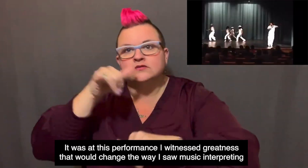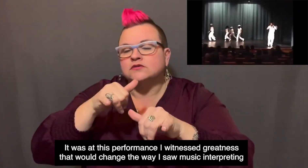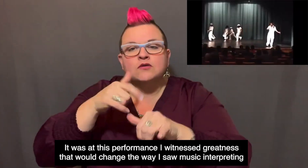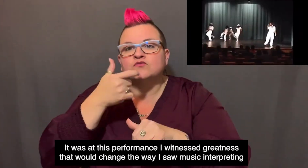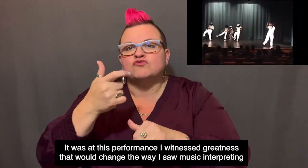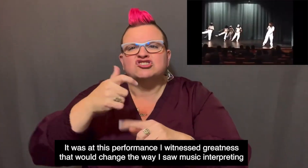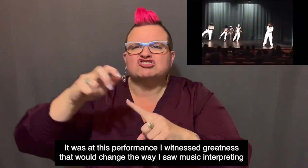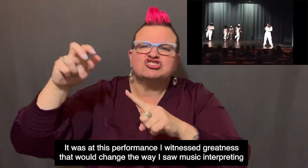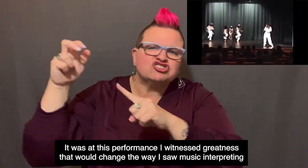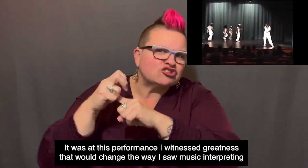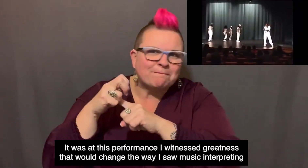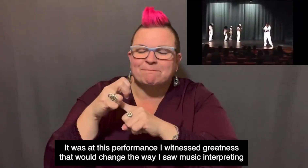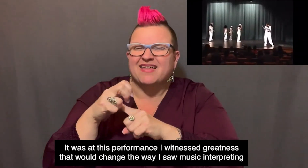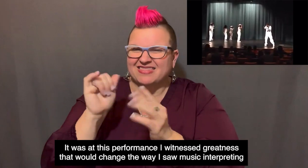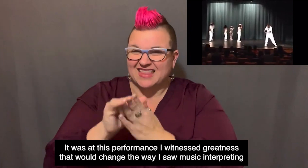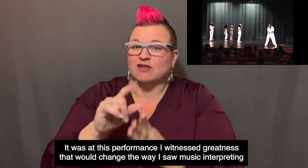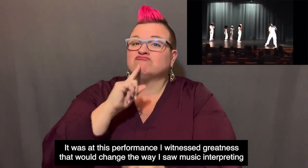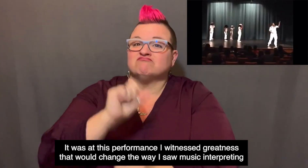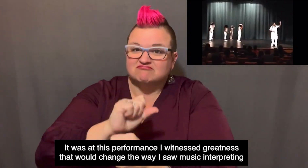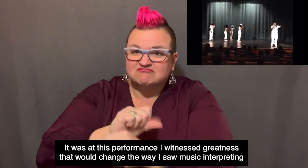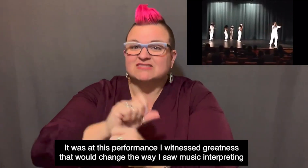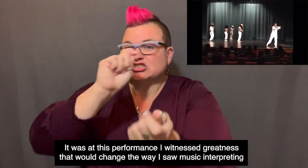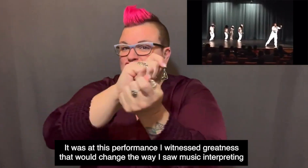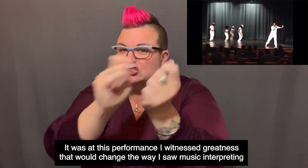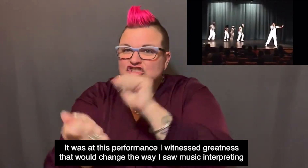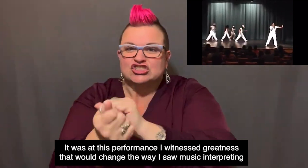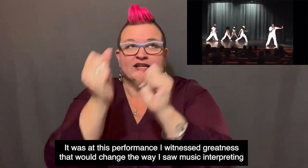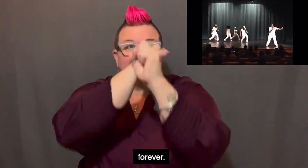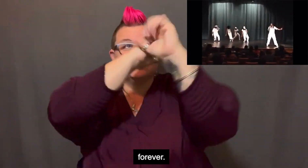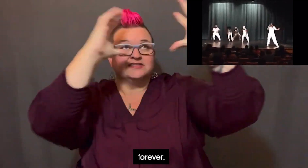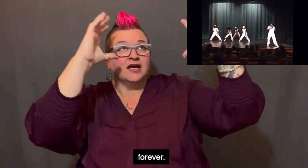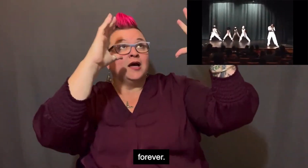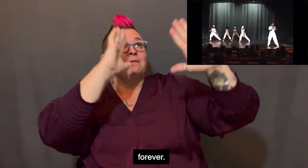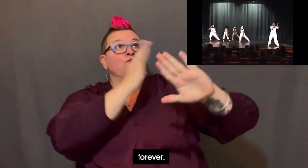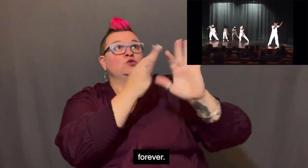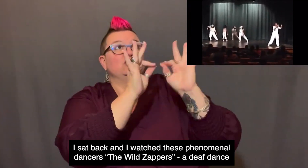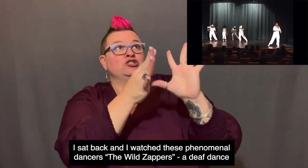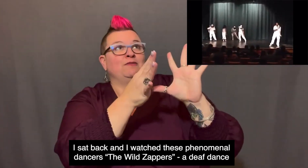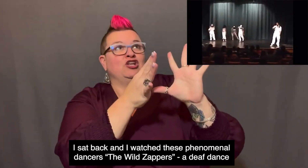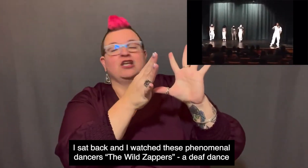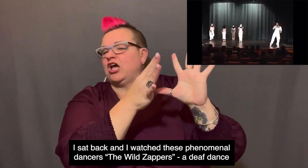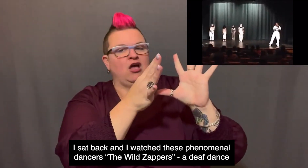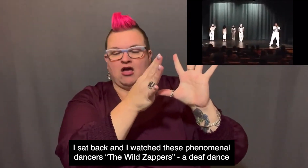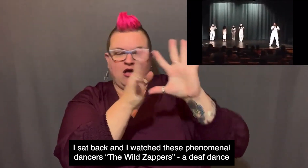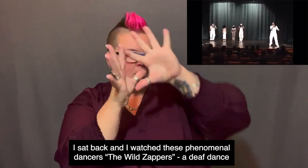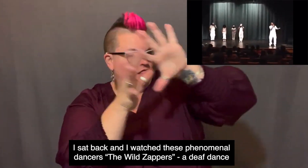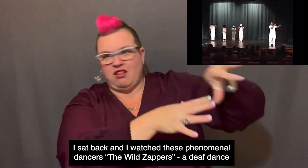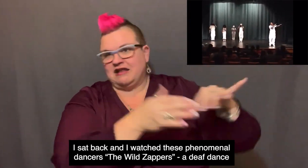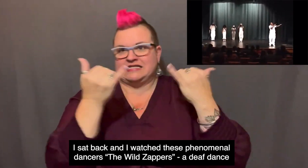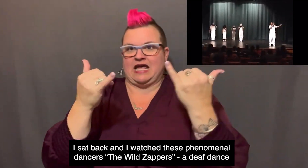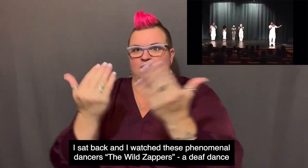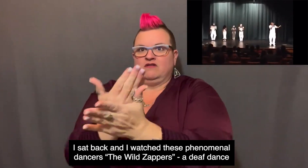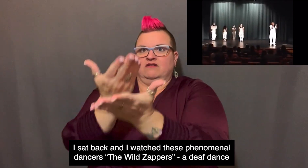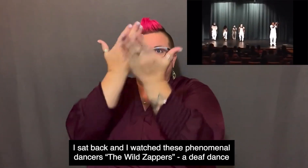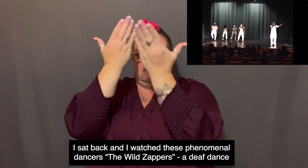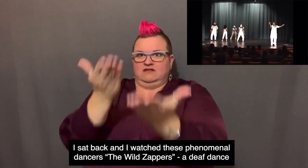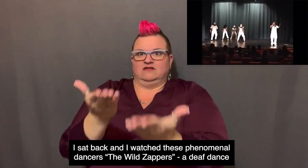witnessed greatness that would change the way I saw music interpreting forever. I sat back and I watched these phenomenal dancers, the